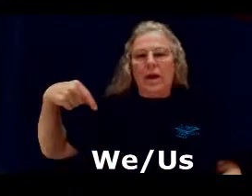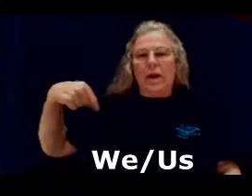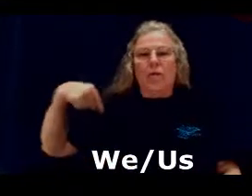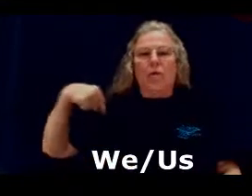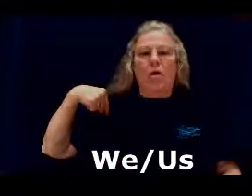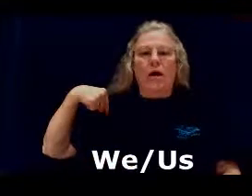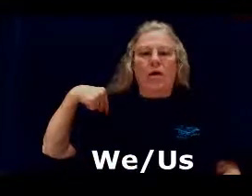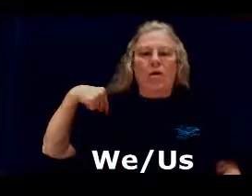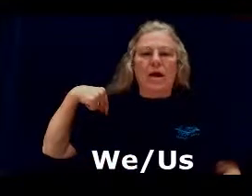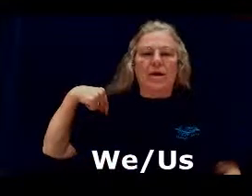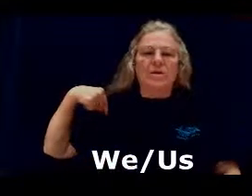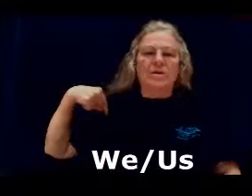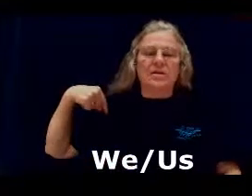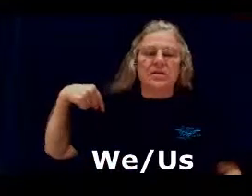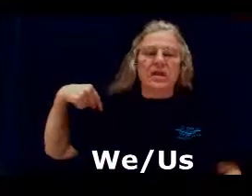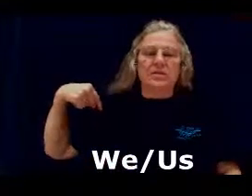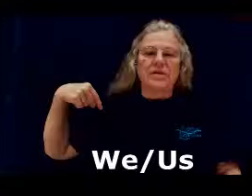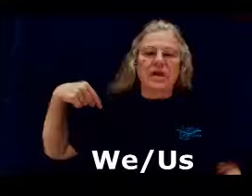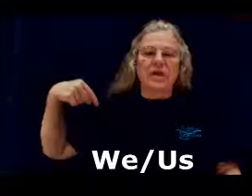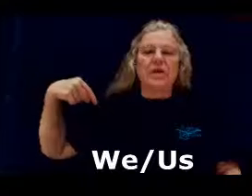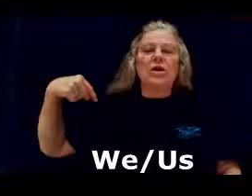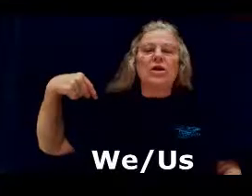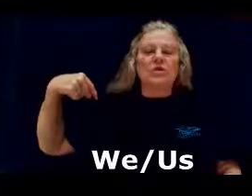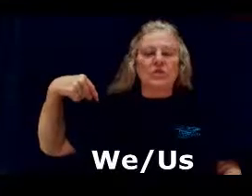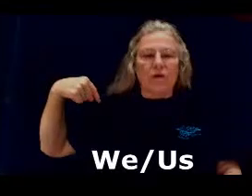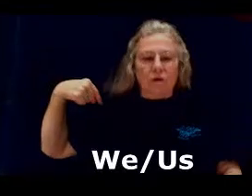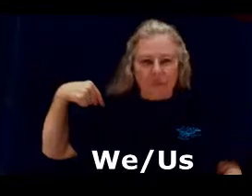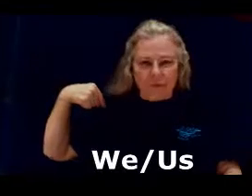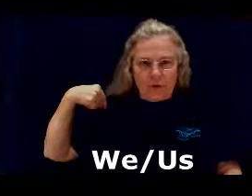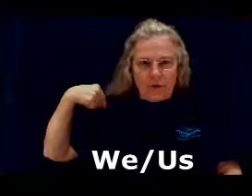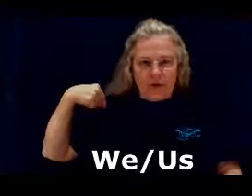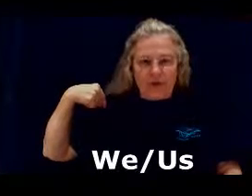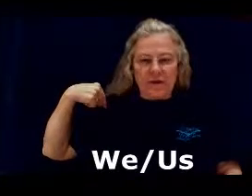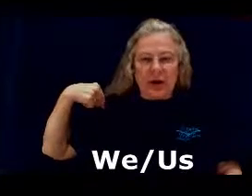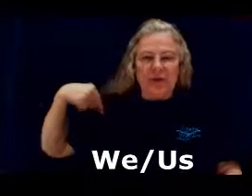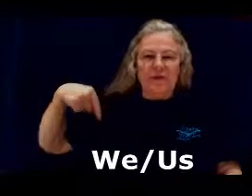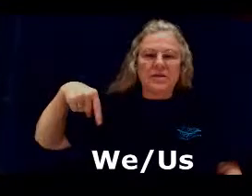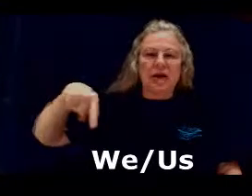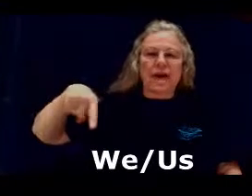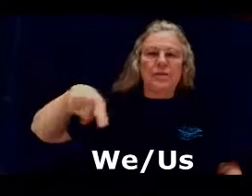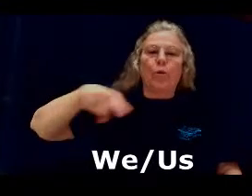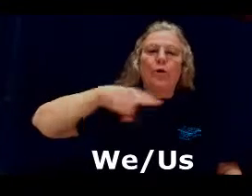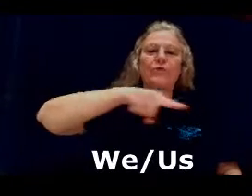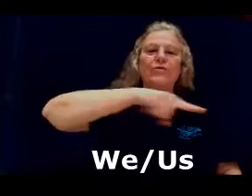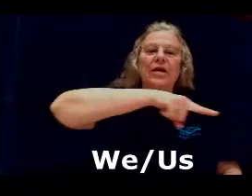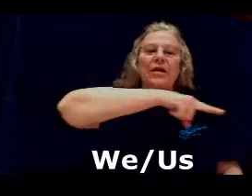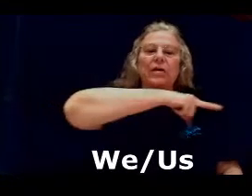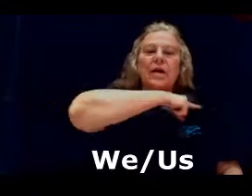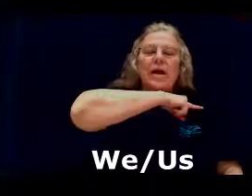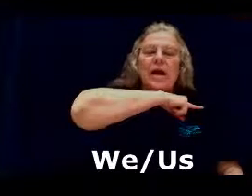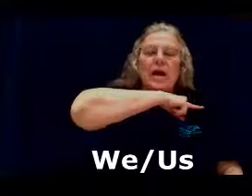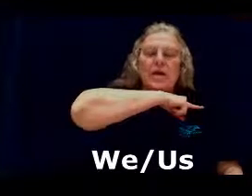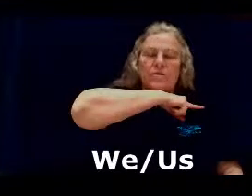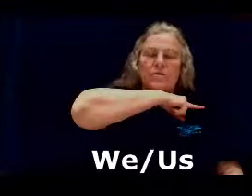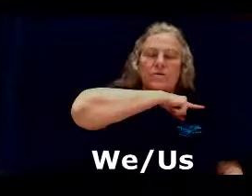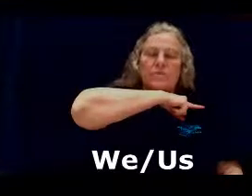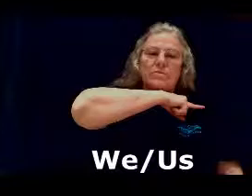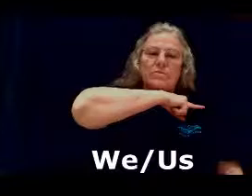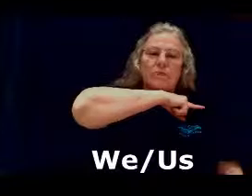We, or us, is the same sign. Start from your dominant side, point your finger, and draw